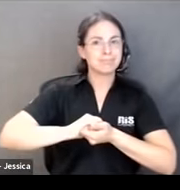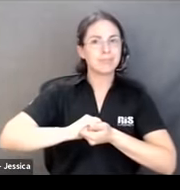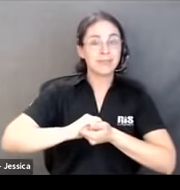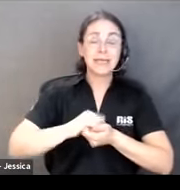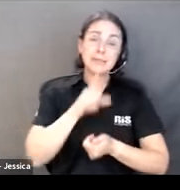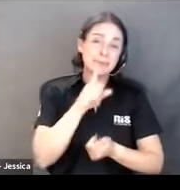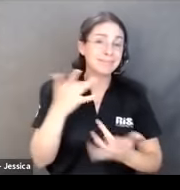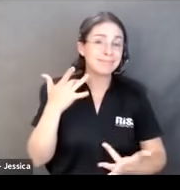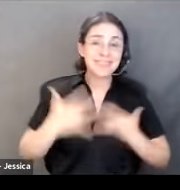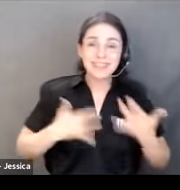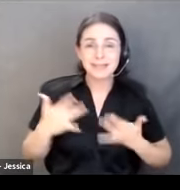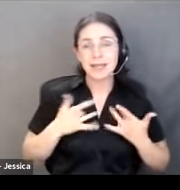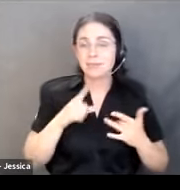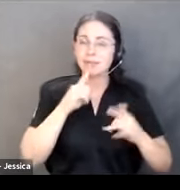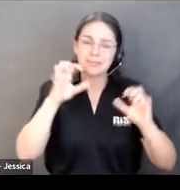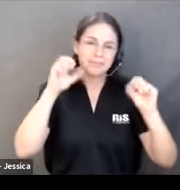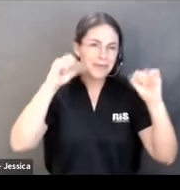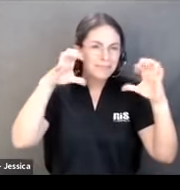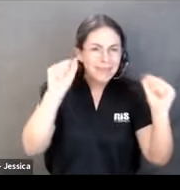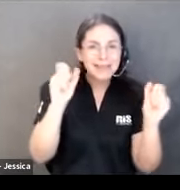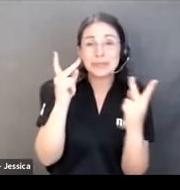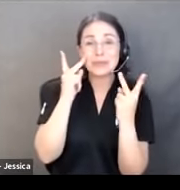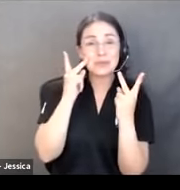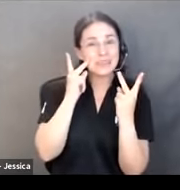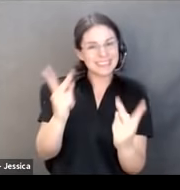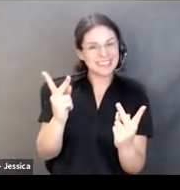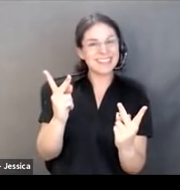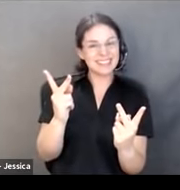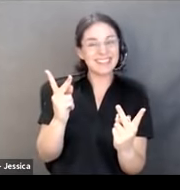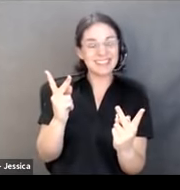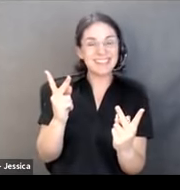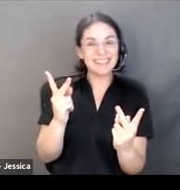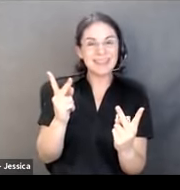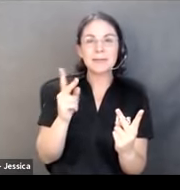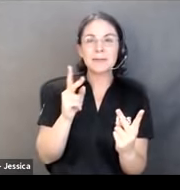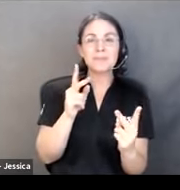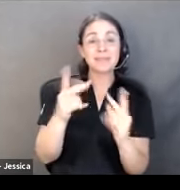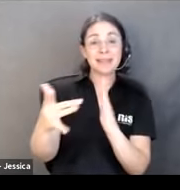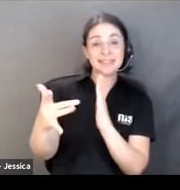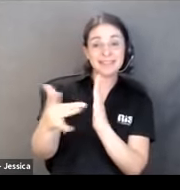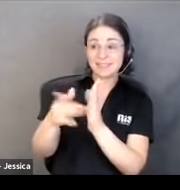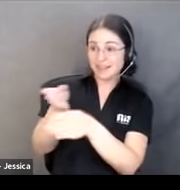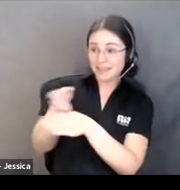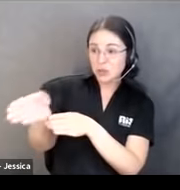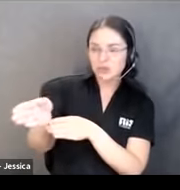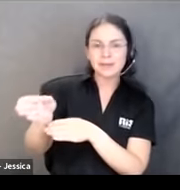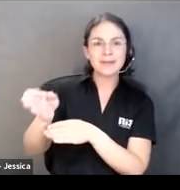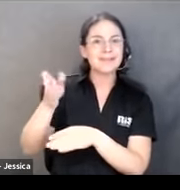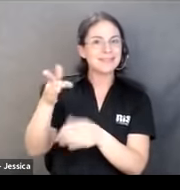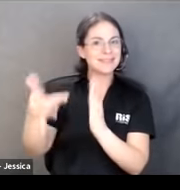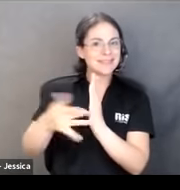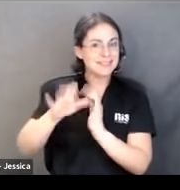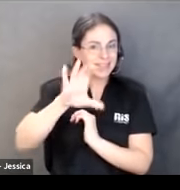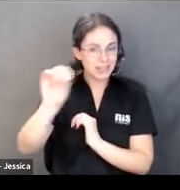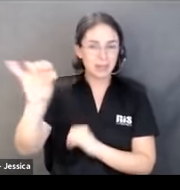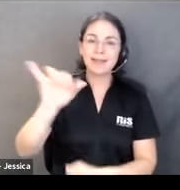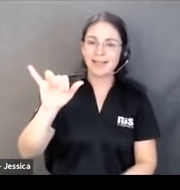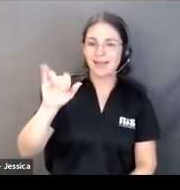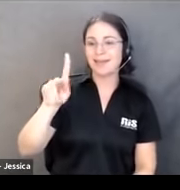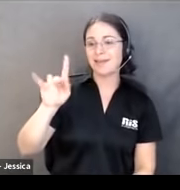exciting and amazing and wonderful to see that tech firms such as Kickstarter